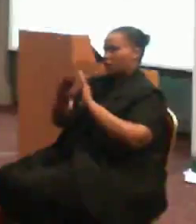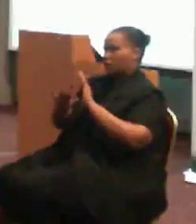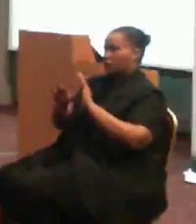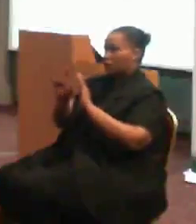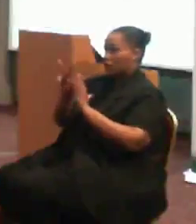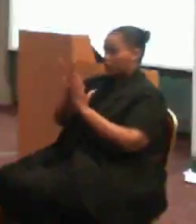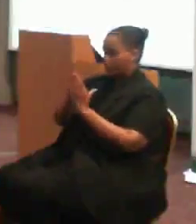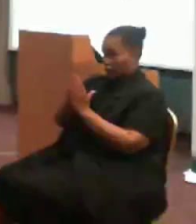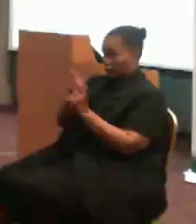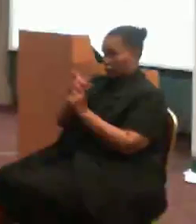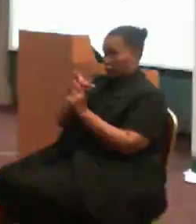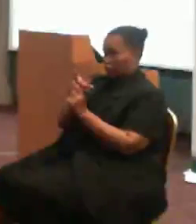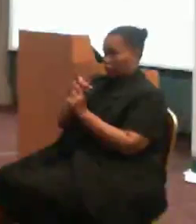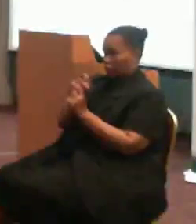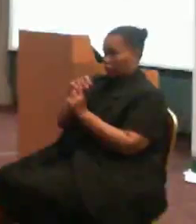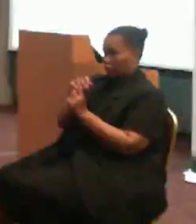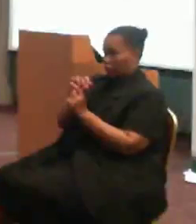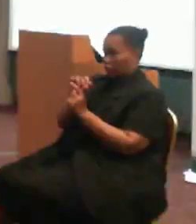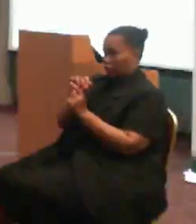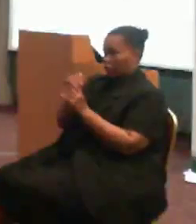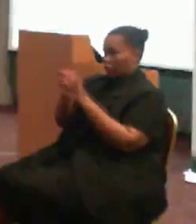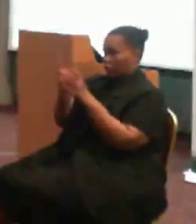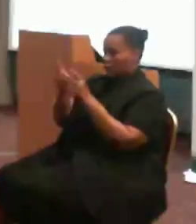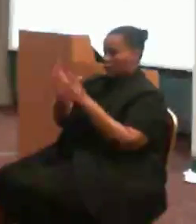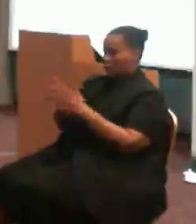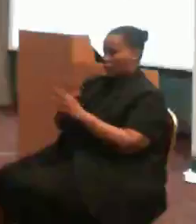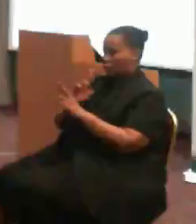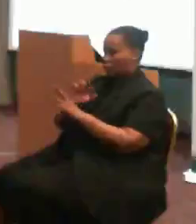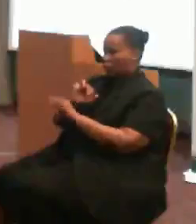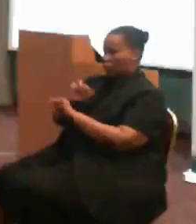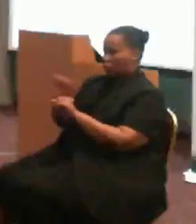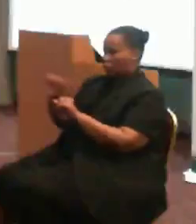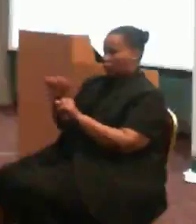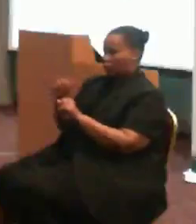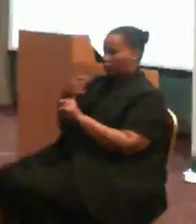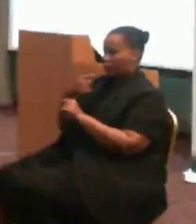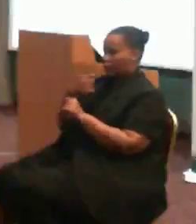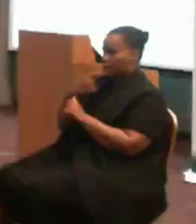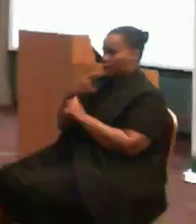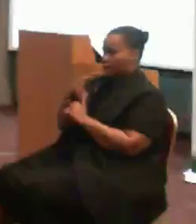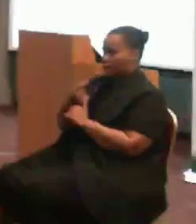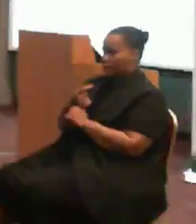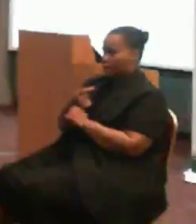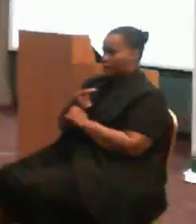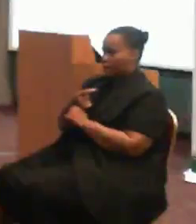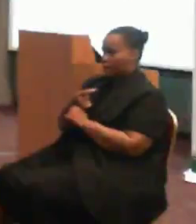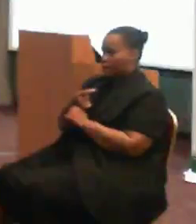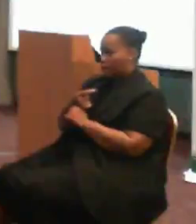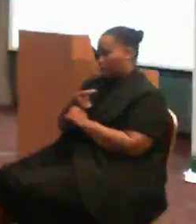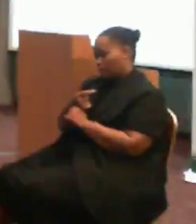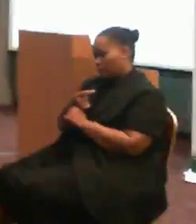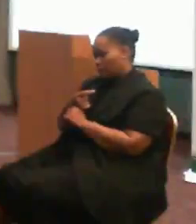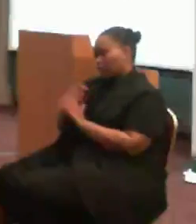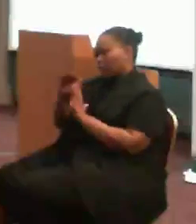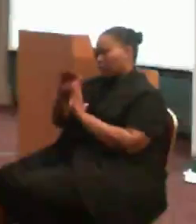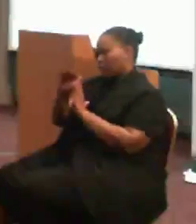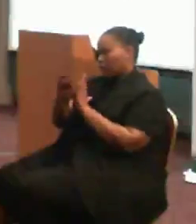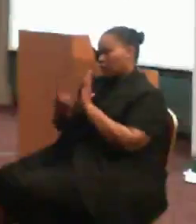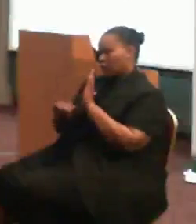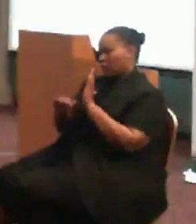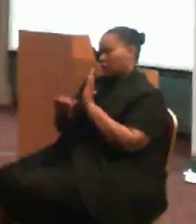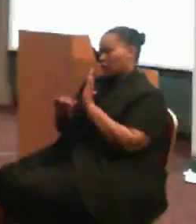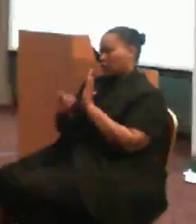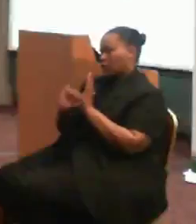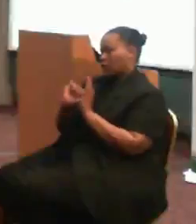your director's report. It says the recent downgrades of Exxon ratings, credit rating by Standard &